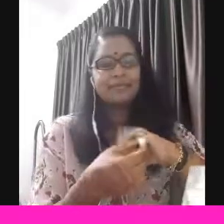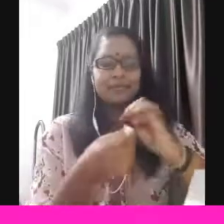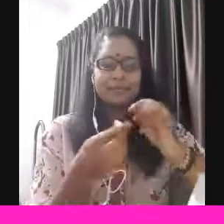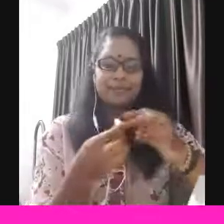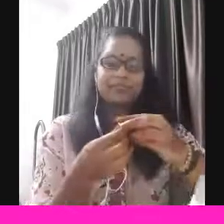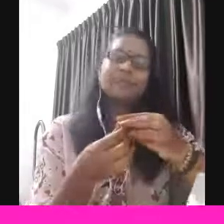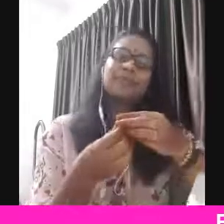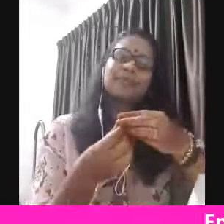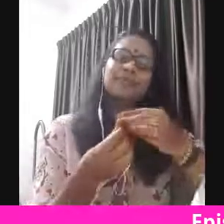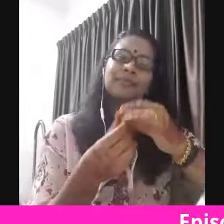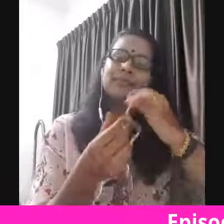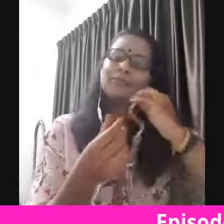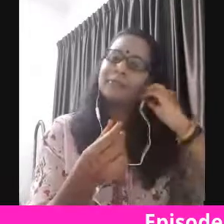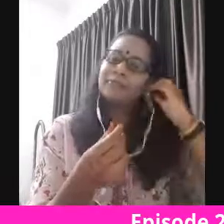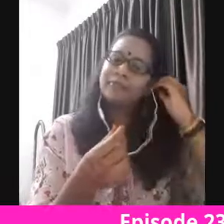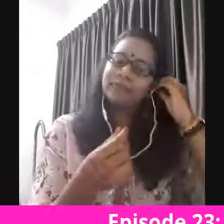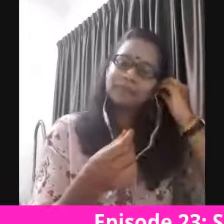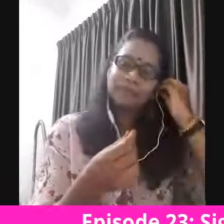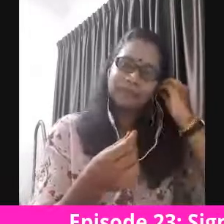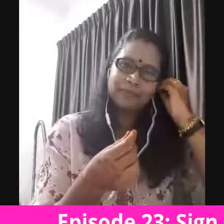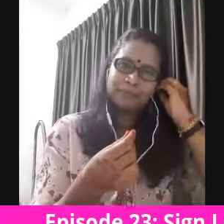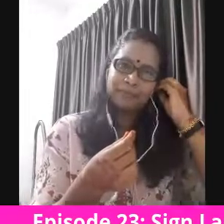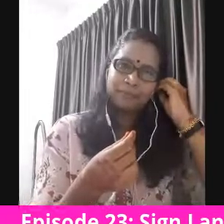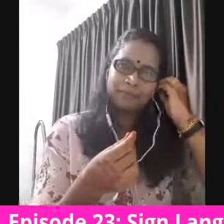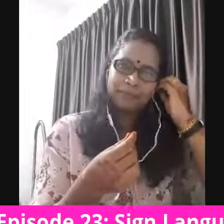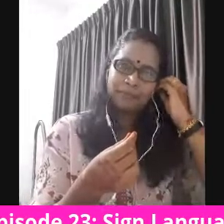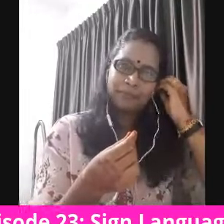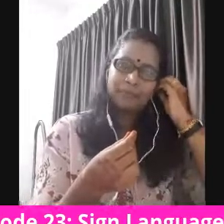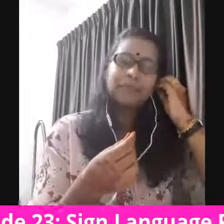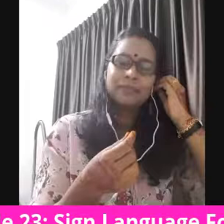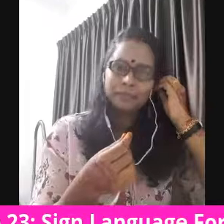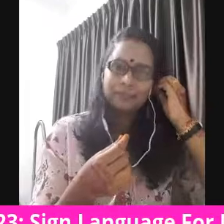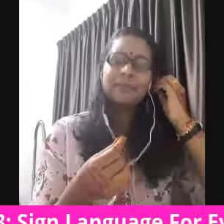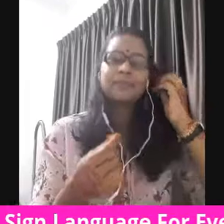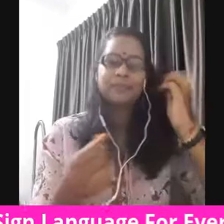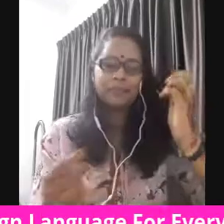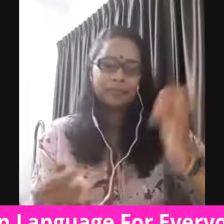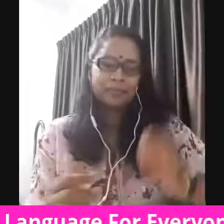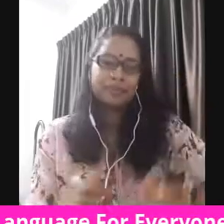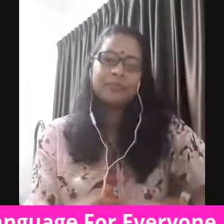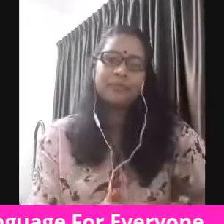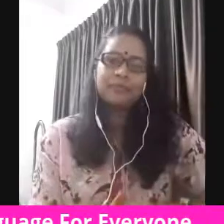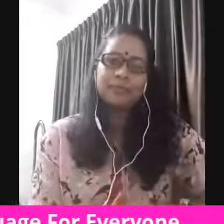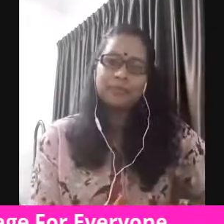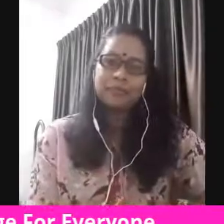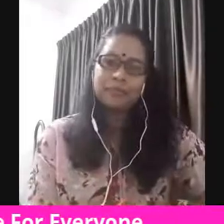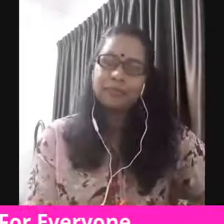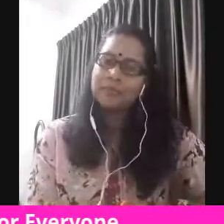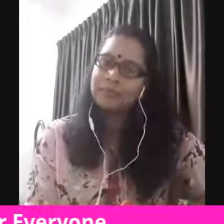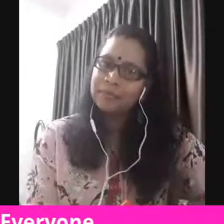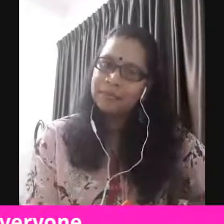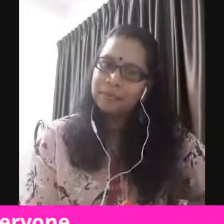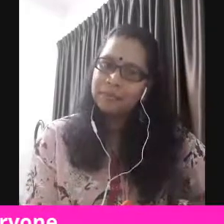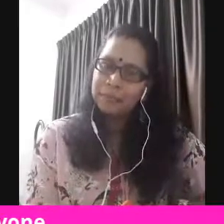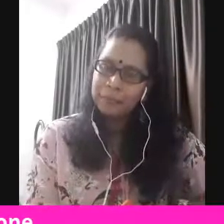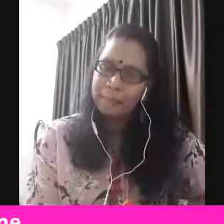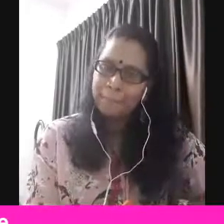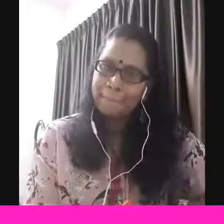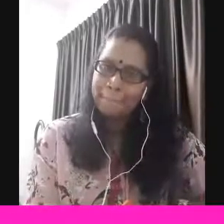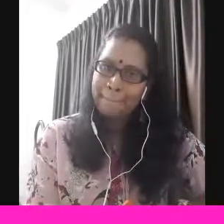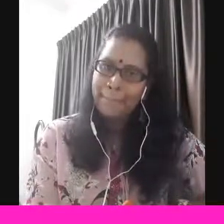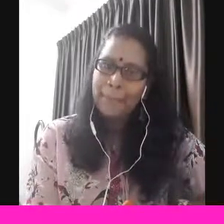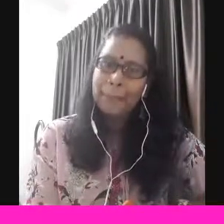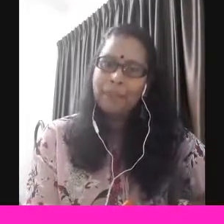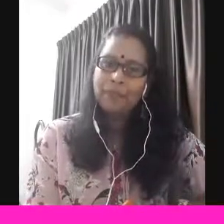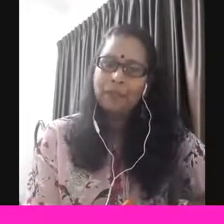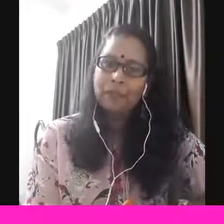yeah, uh, so teacher, how can one learn sign language in Malaysia?